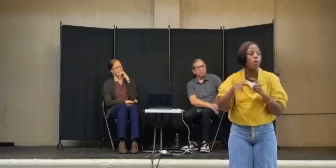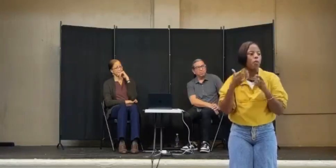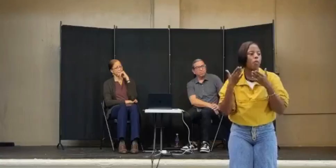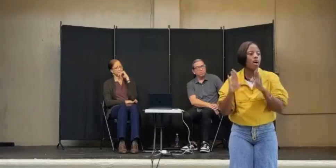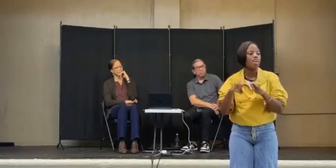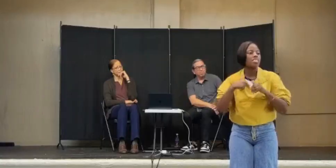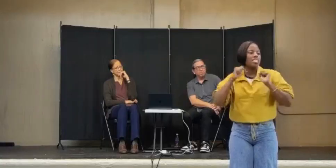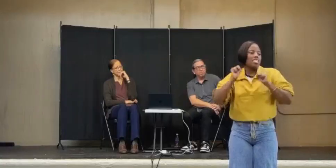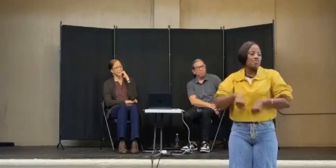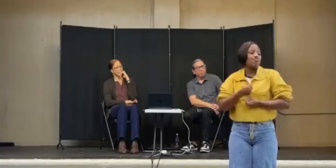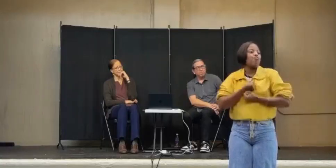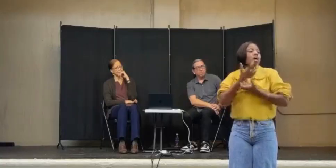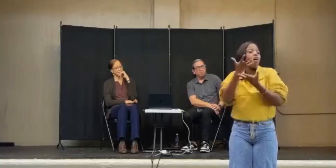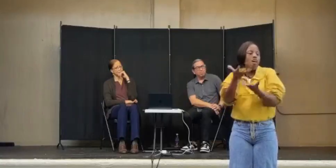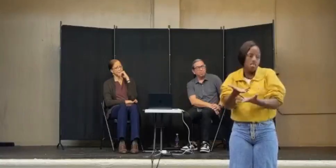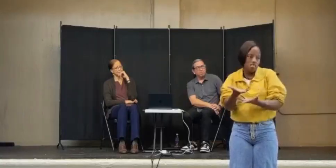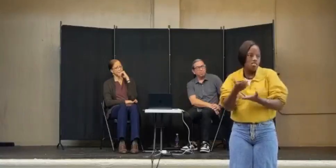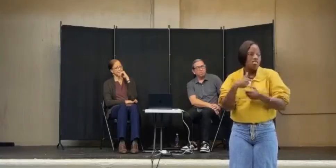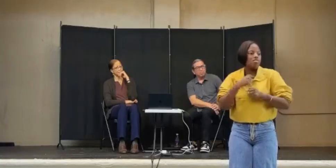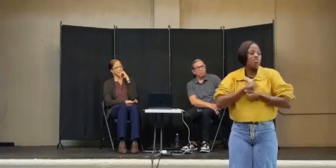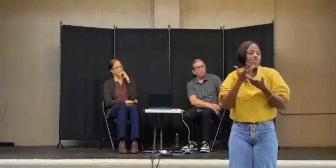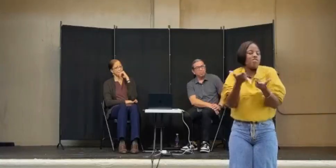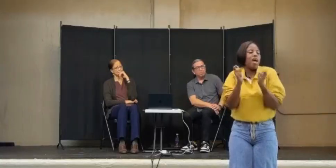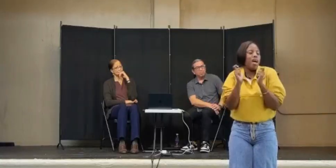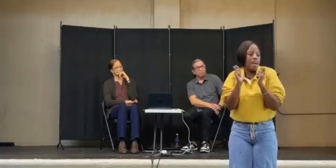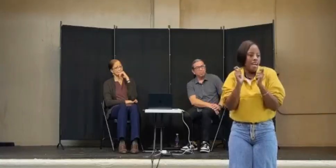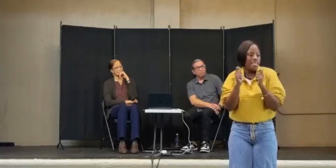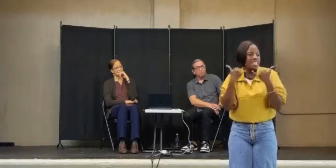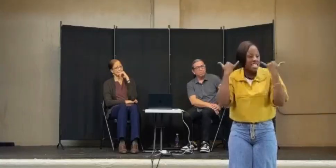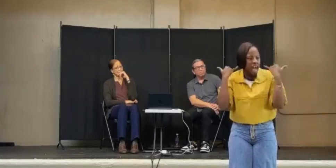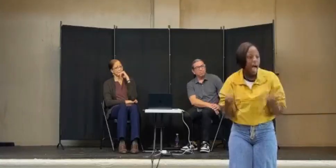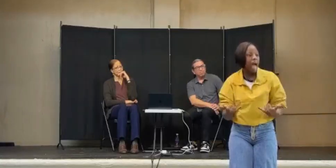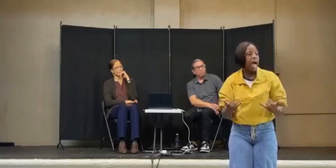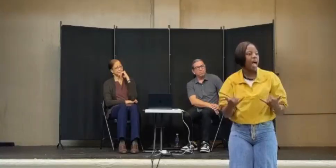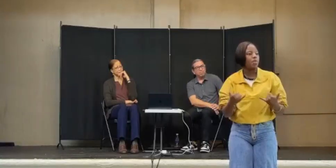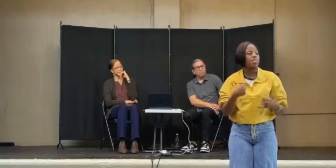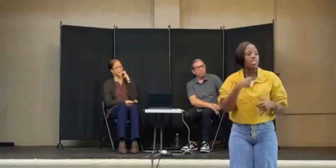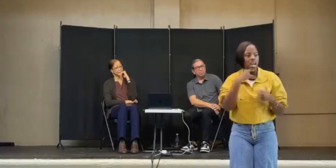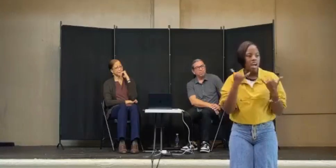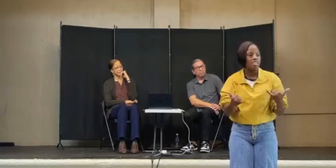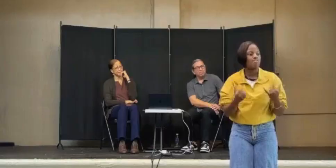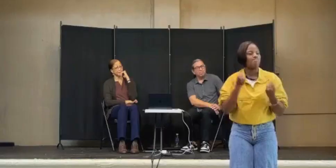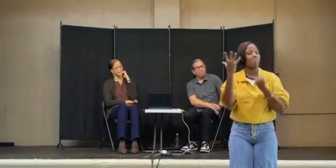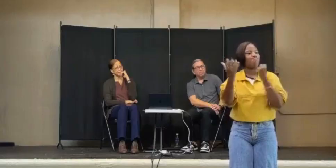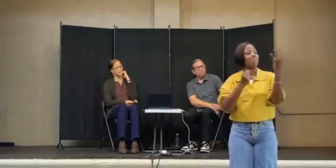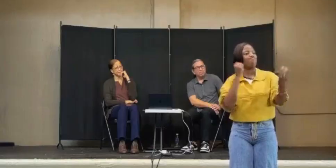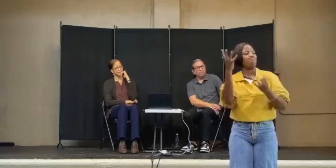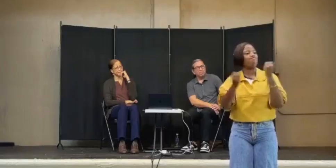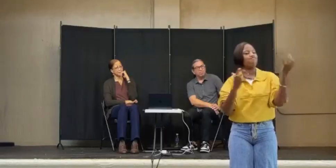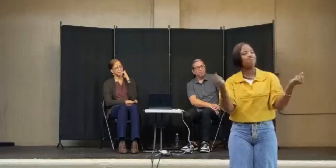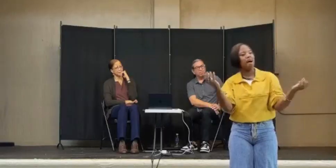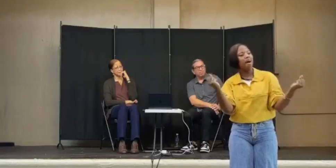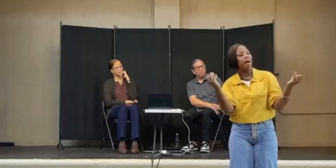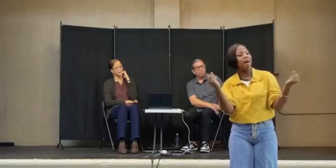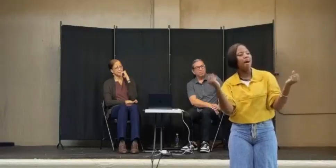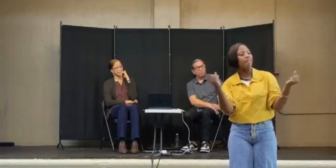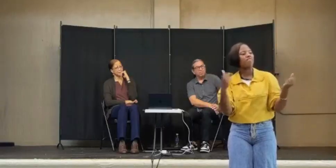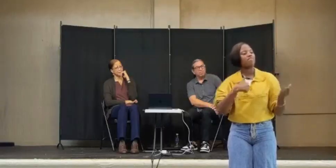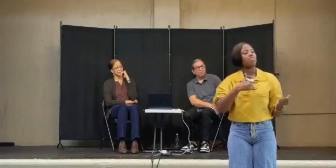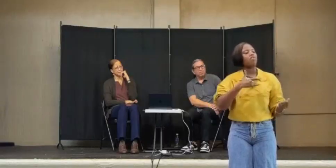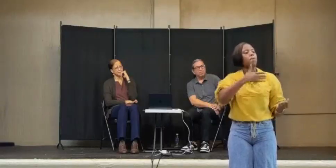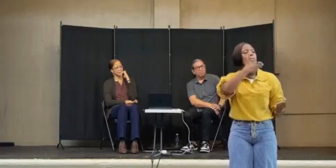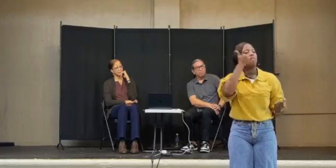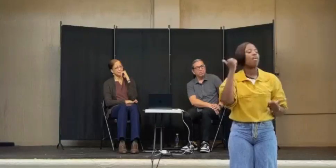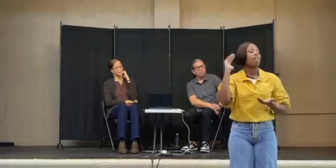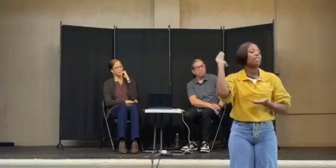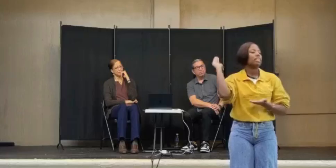I want to talk with them, and to reach out to them and to express my emotions to them. And I wanted to be able to do it now, you know, in sign language.